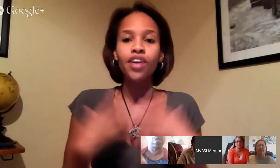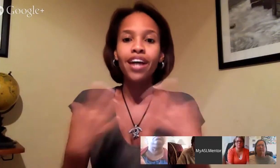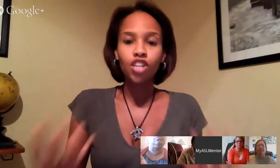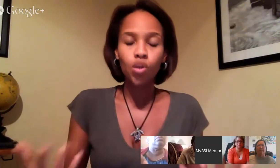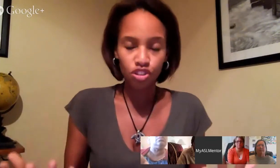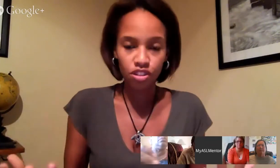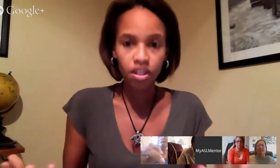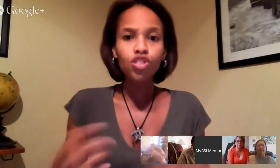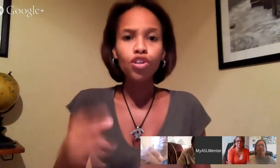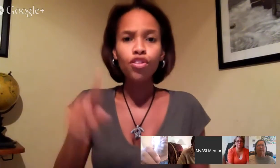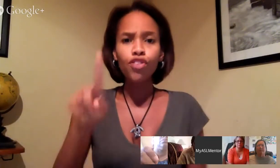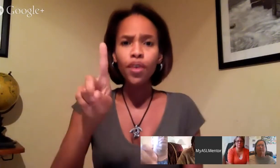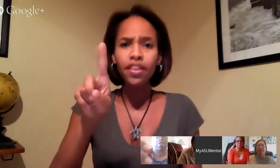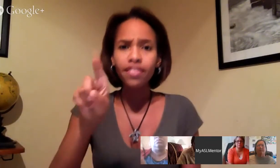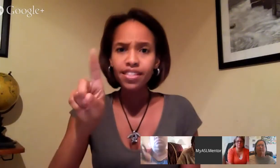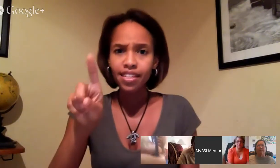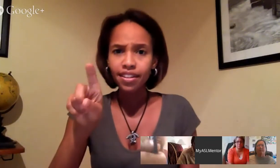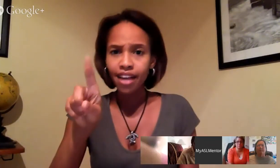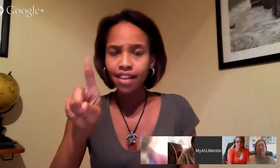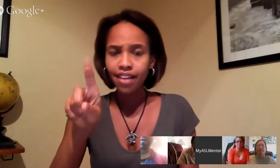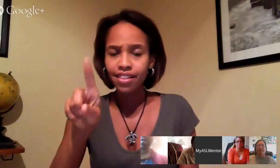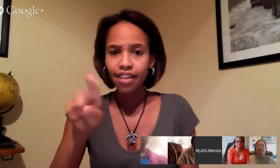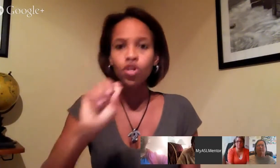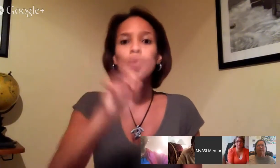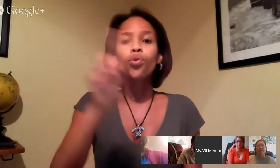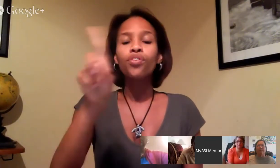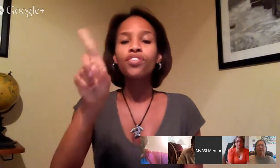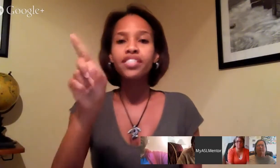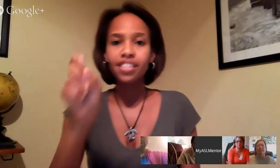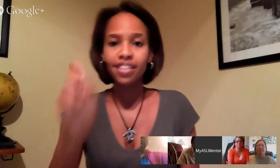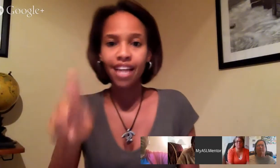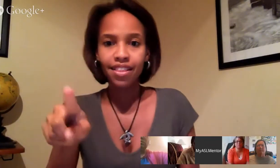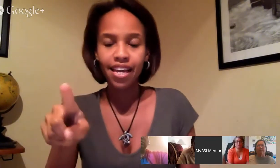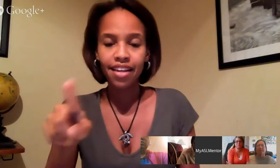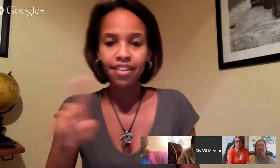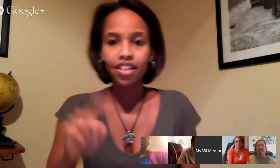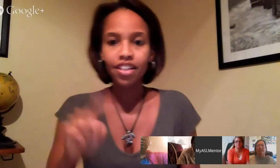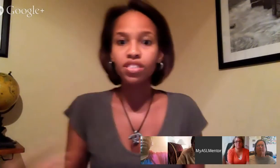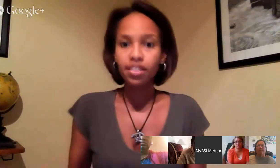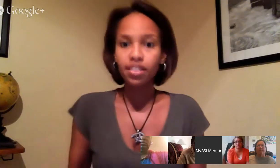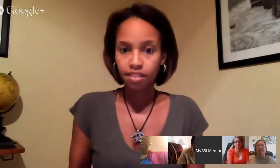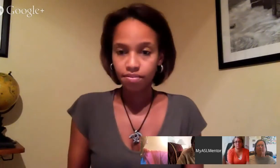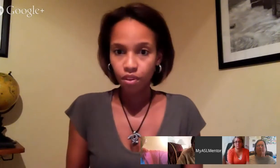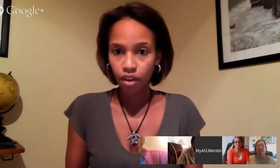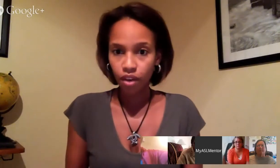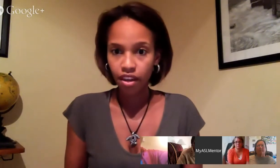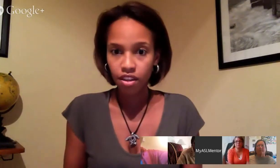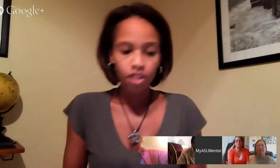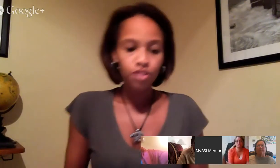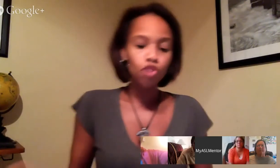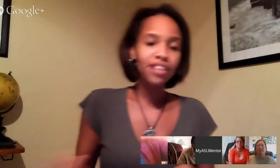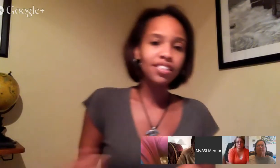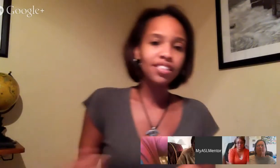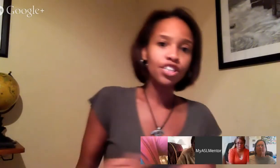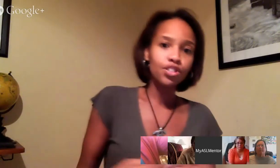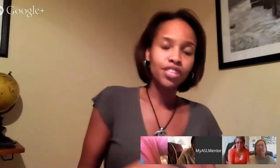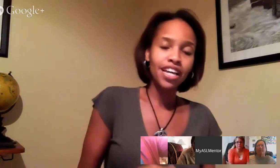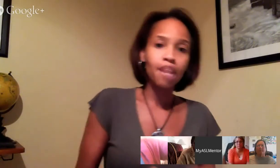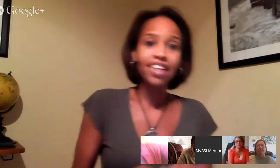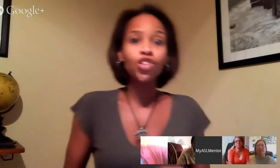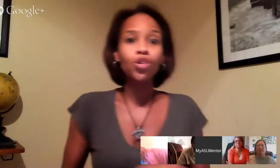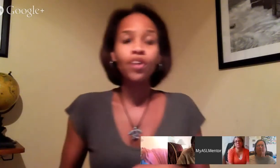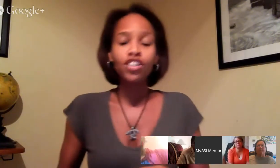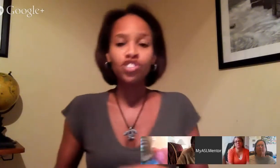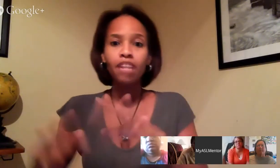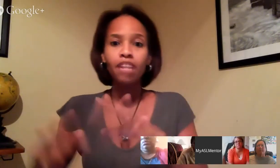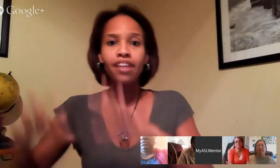you're asking a question. So throwing this in at the end or this in at the end is redundant, okay? So basically you're saying, I'm asking